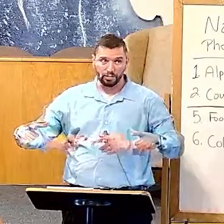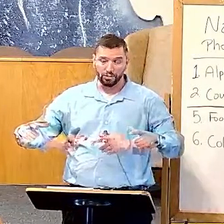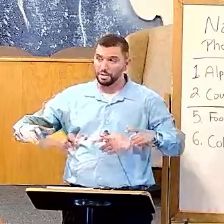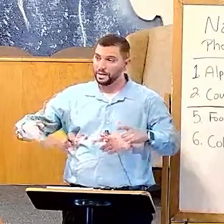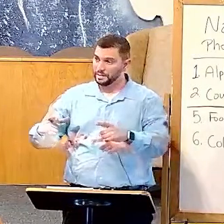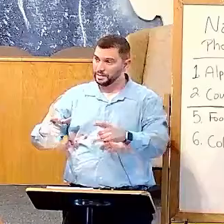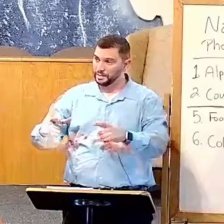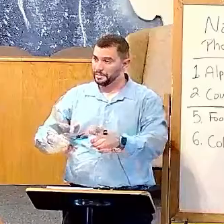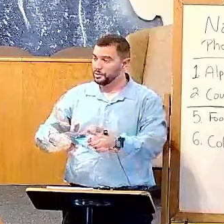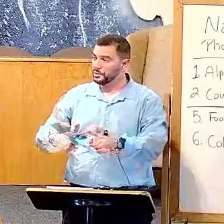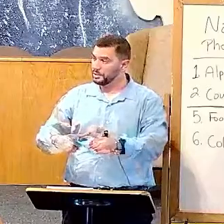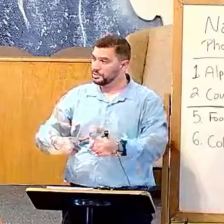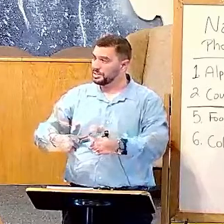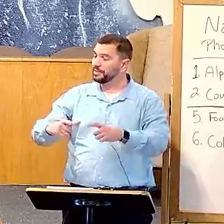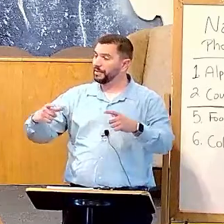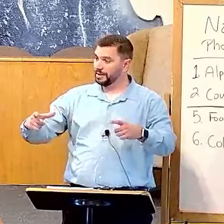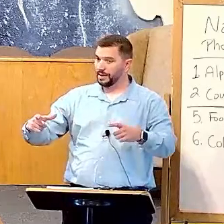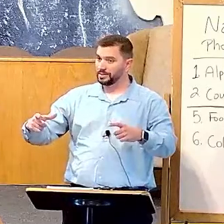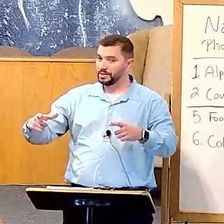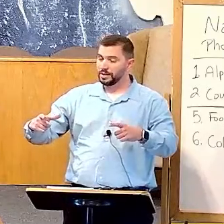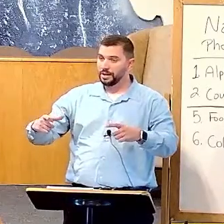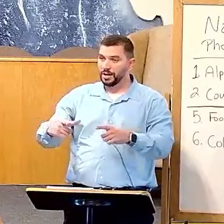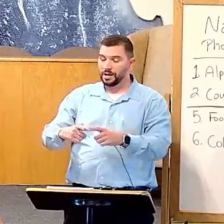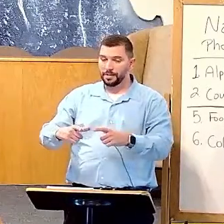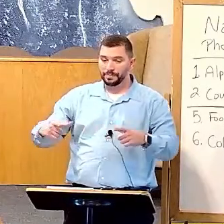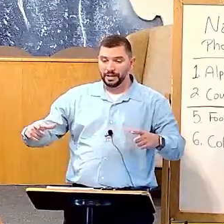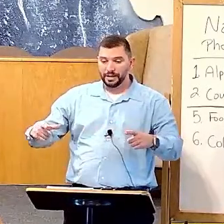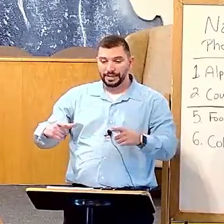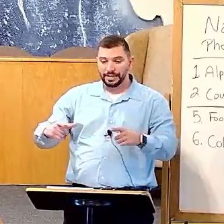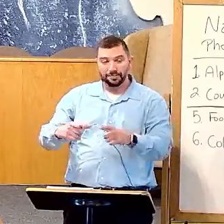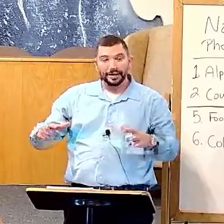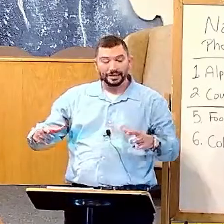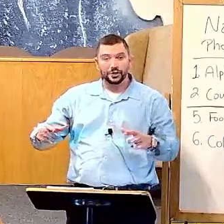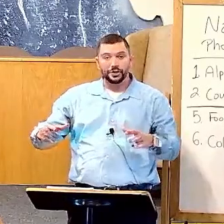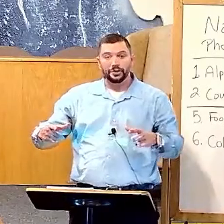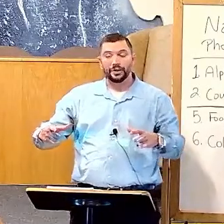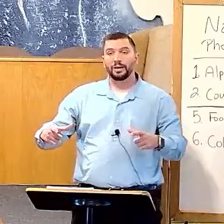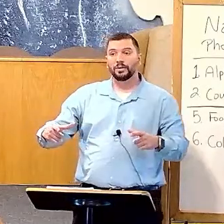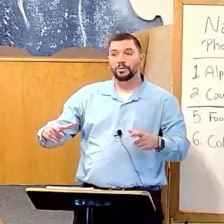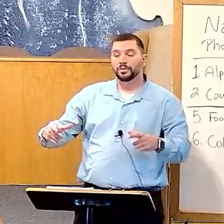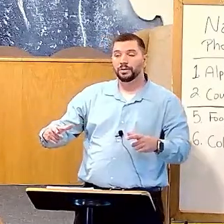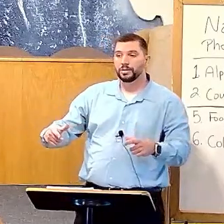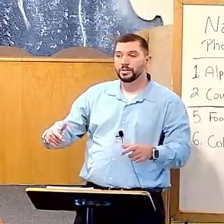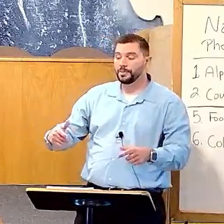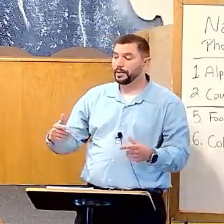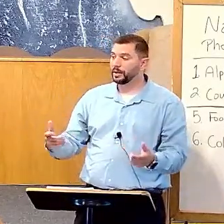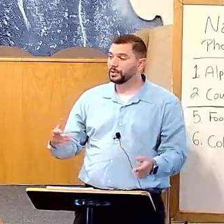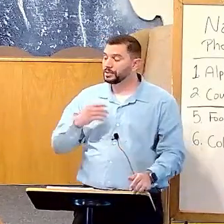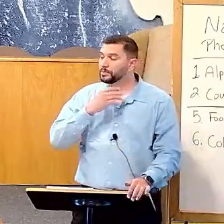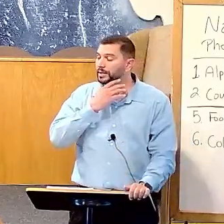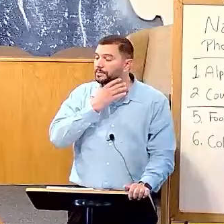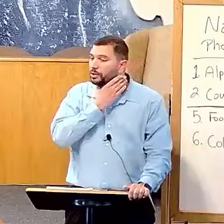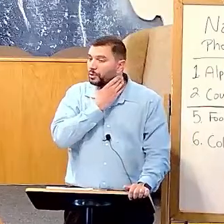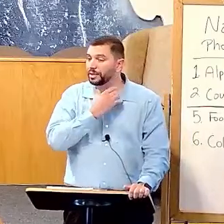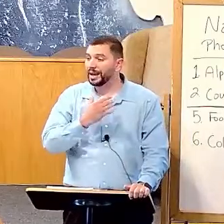Right? And you can signify that. That's plate. Now, depending on, sometimes you go to a